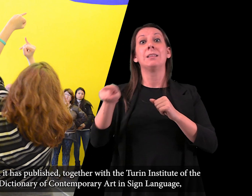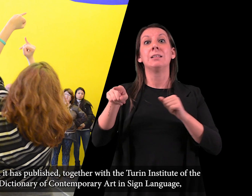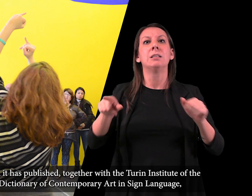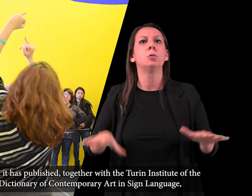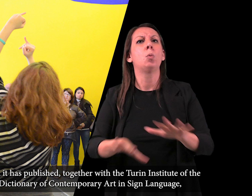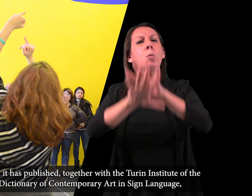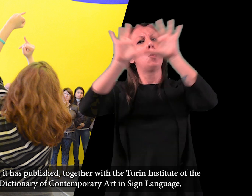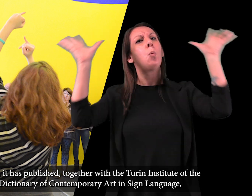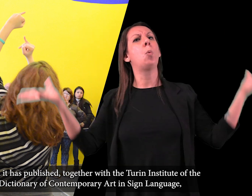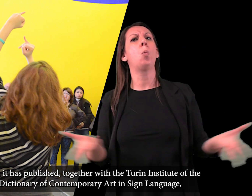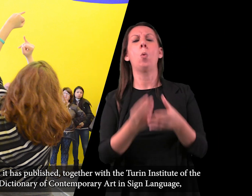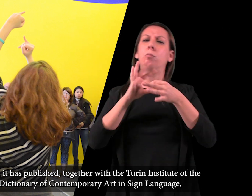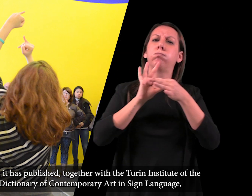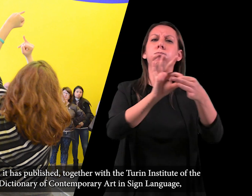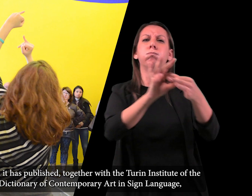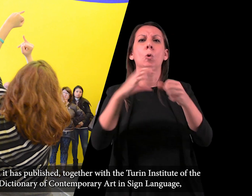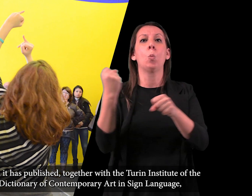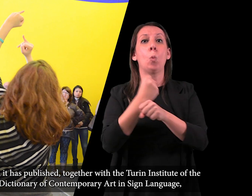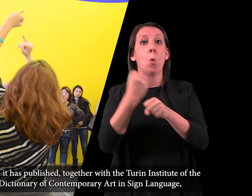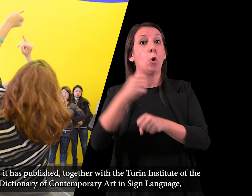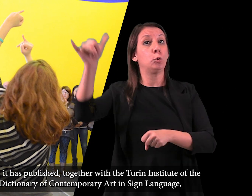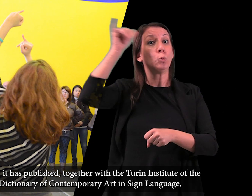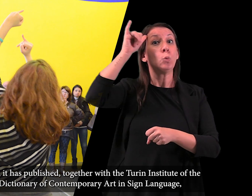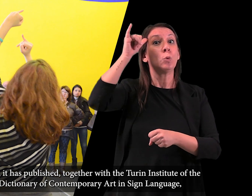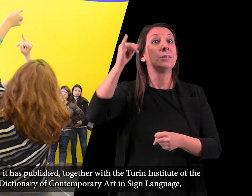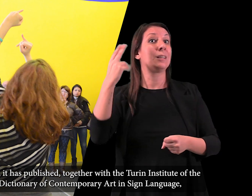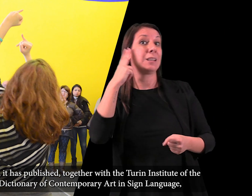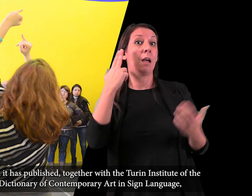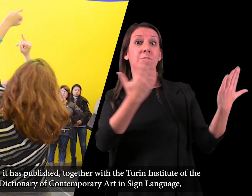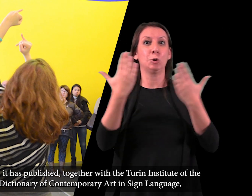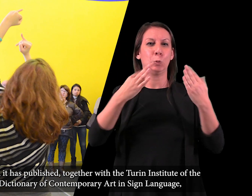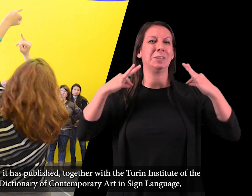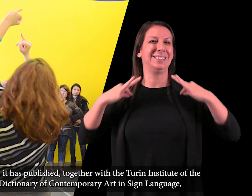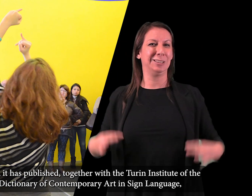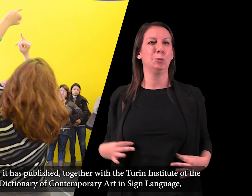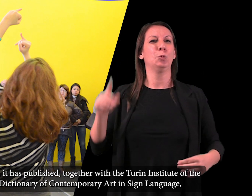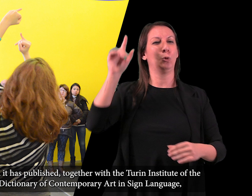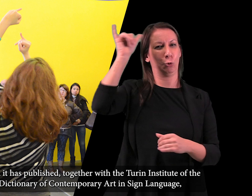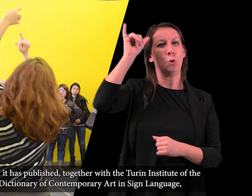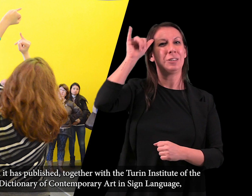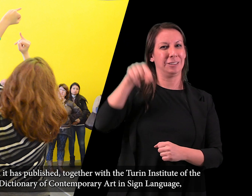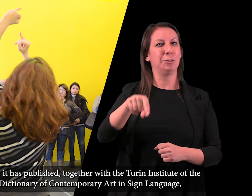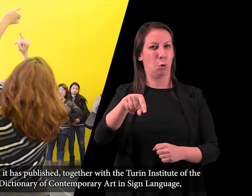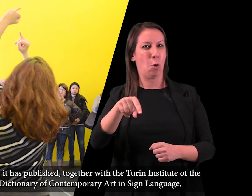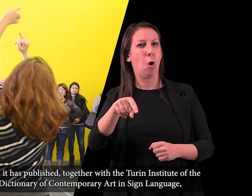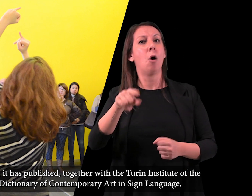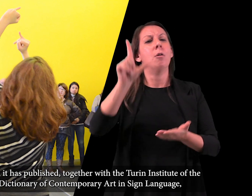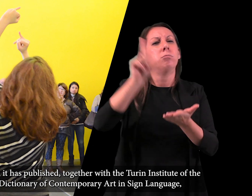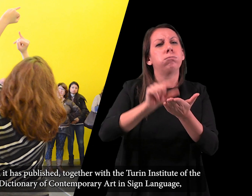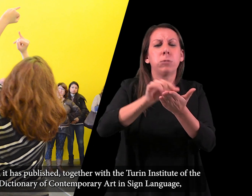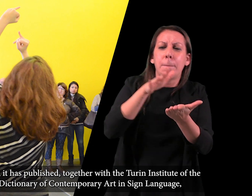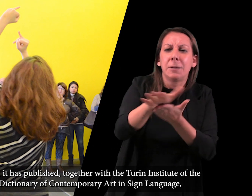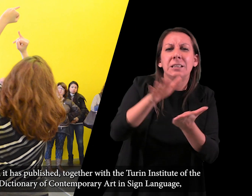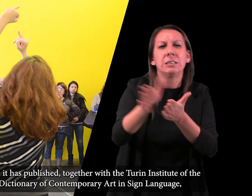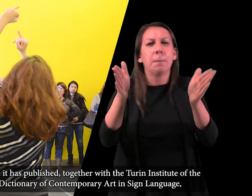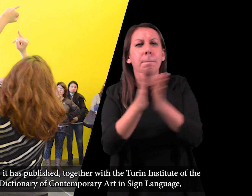For this reason, it has published, together with the Turin Institute of the Deaf, the